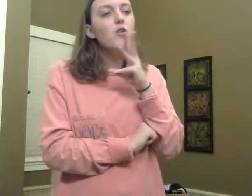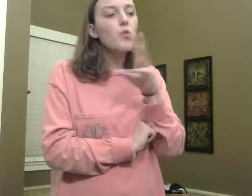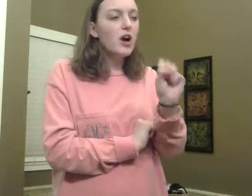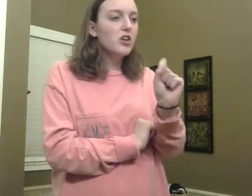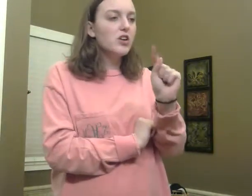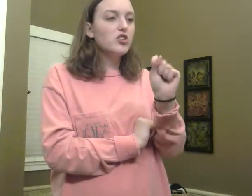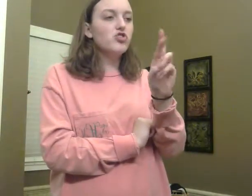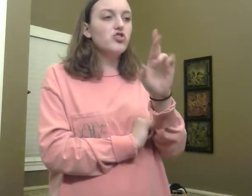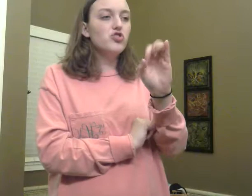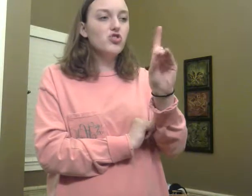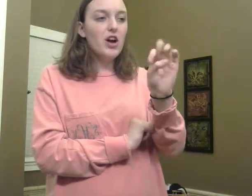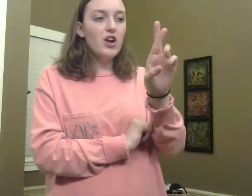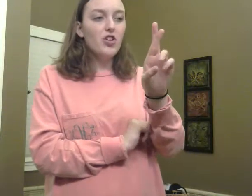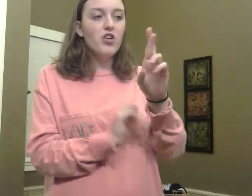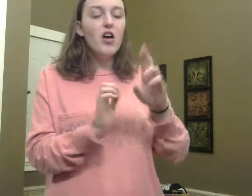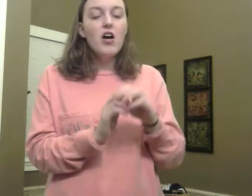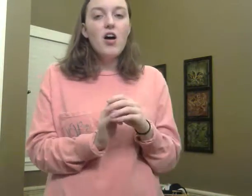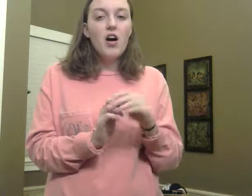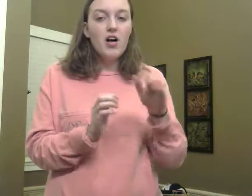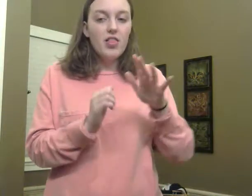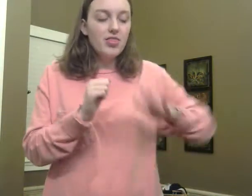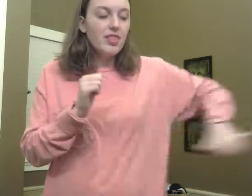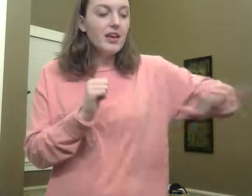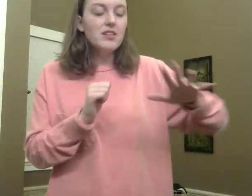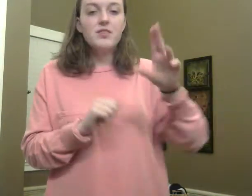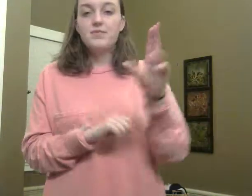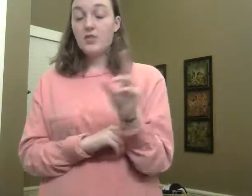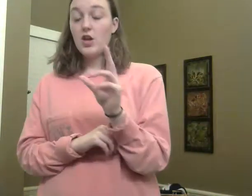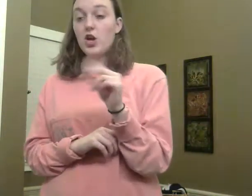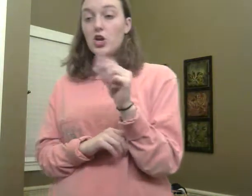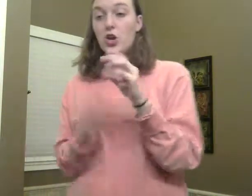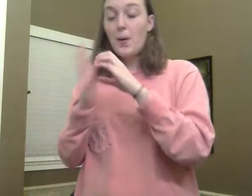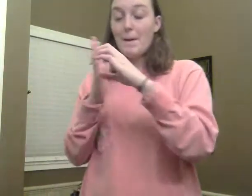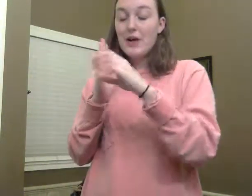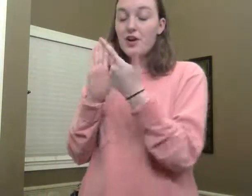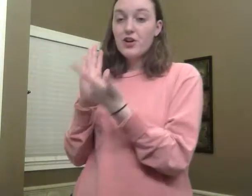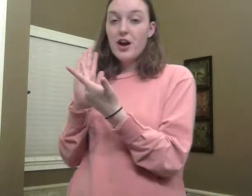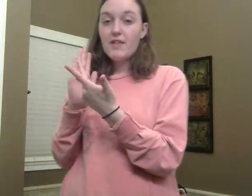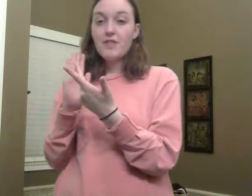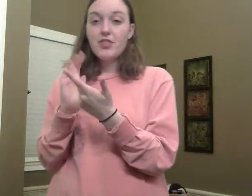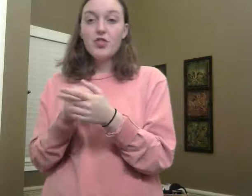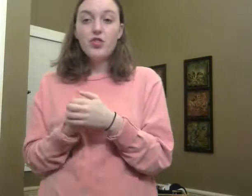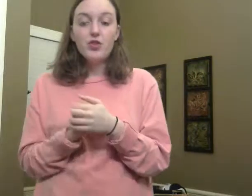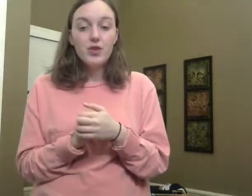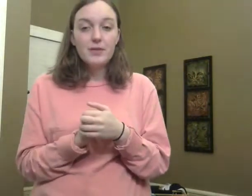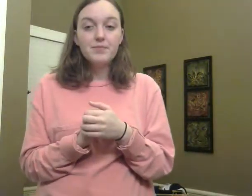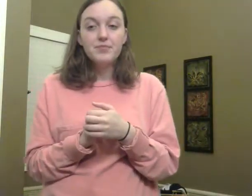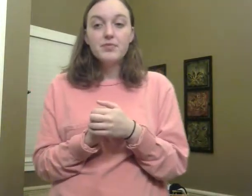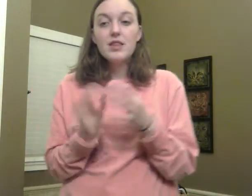No, because it says in paragraph 3 on the last sentence, in fact, water striders only go inland when rain or strong